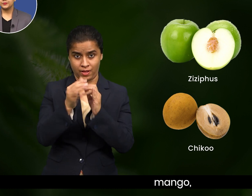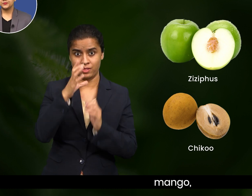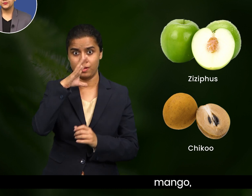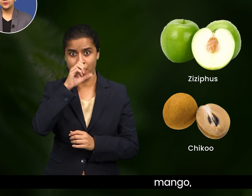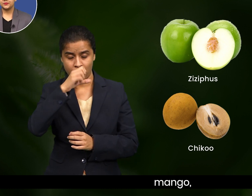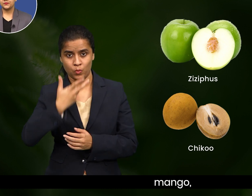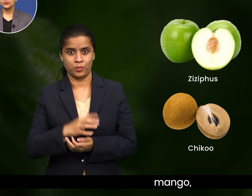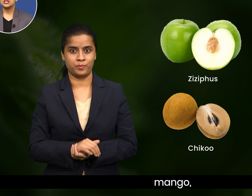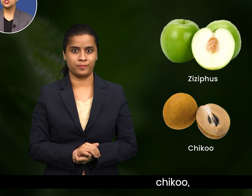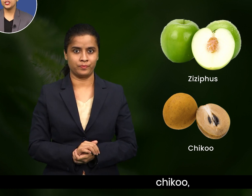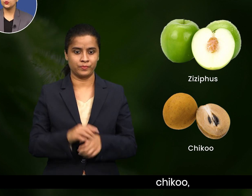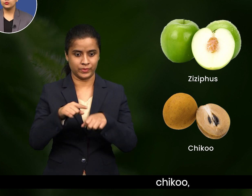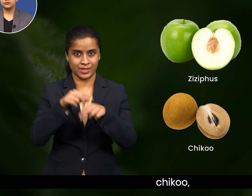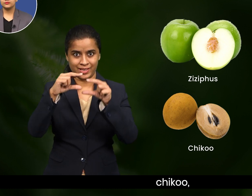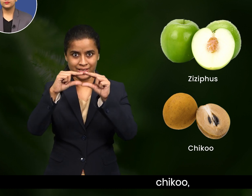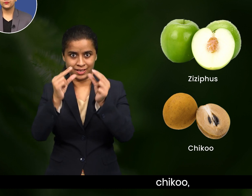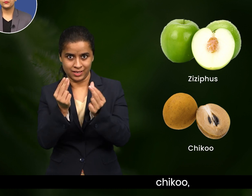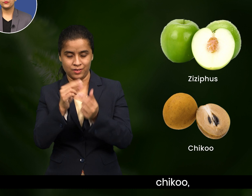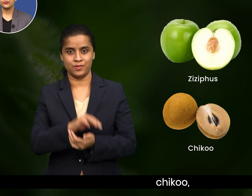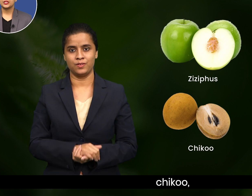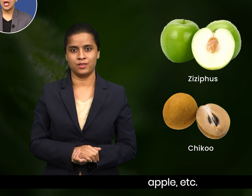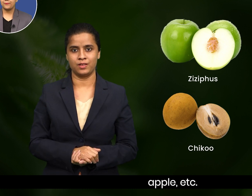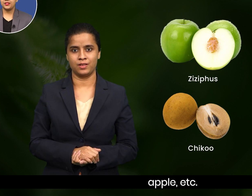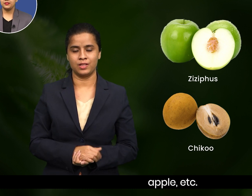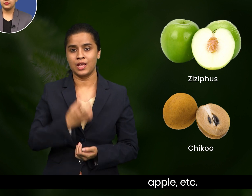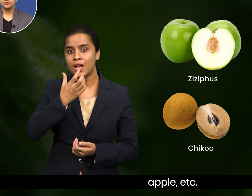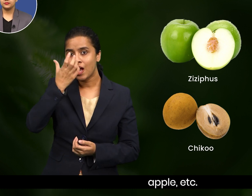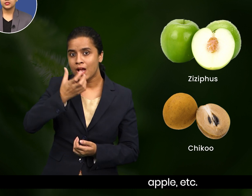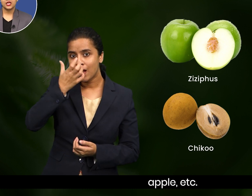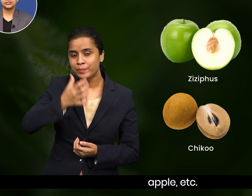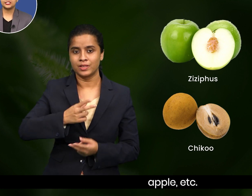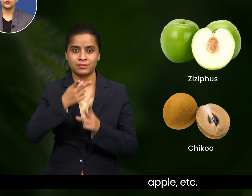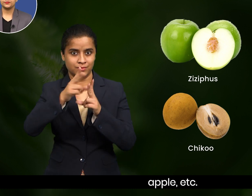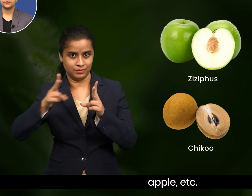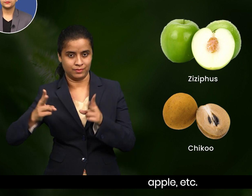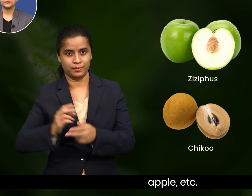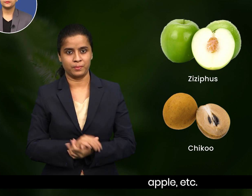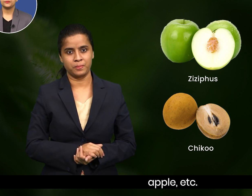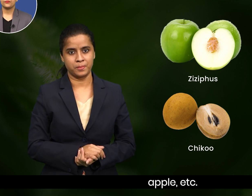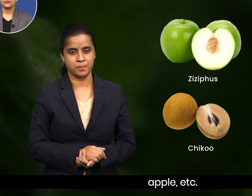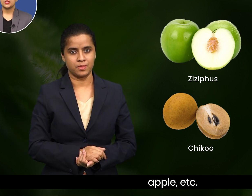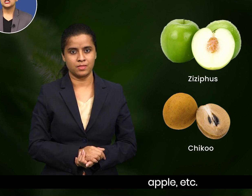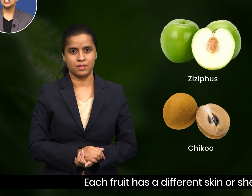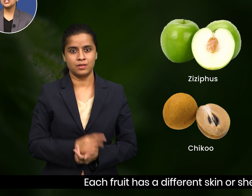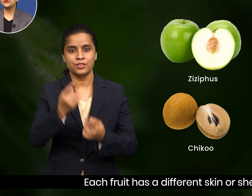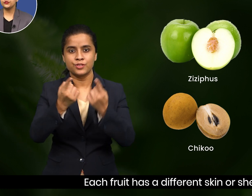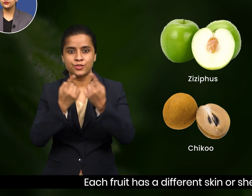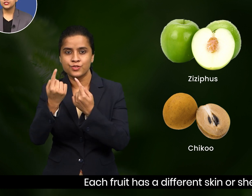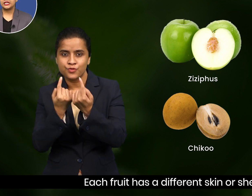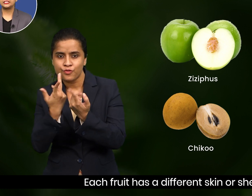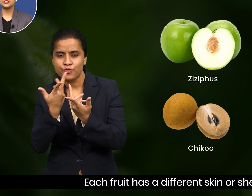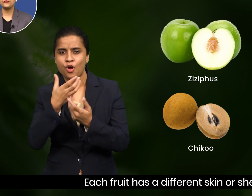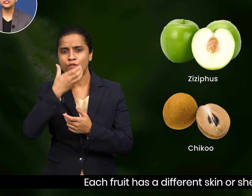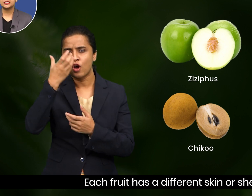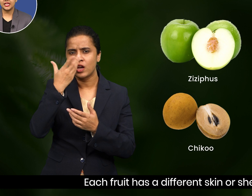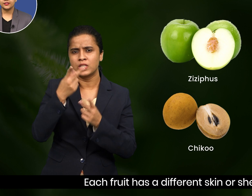mango, chiku, apple, etc. Each fruit